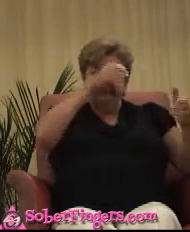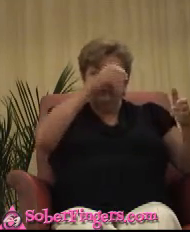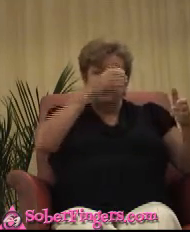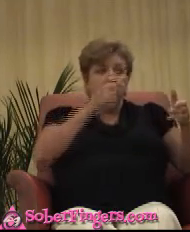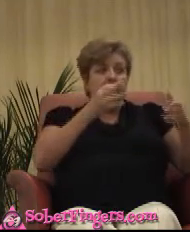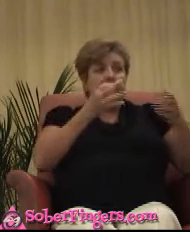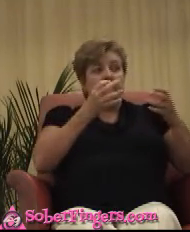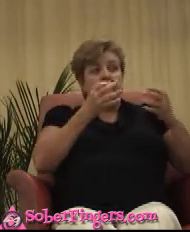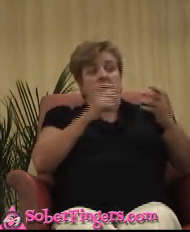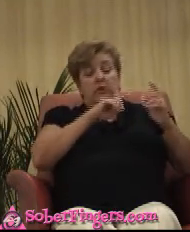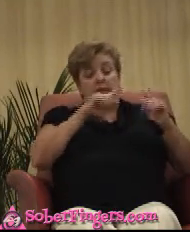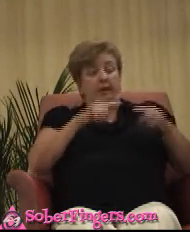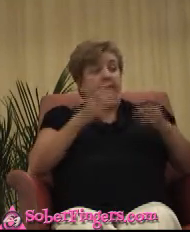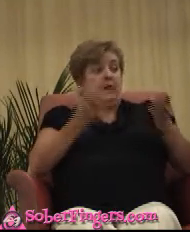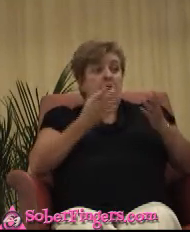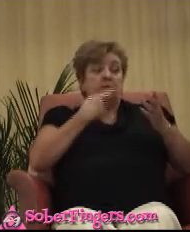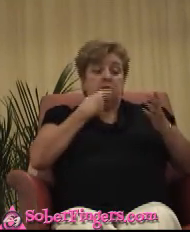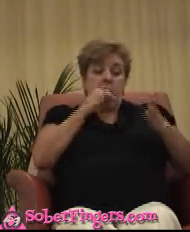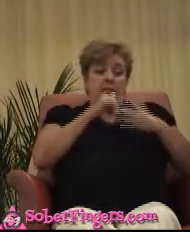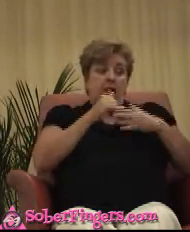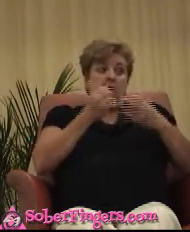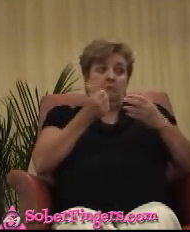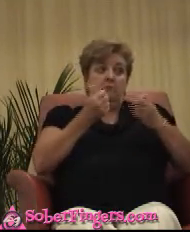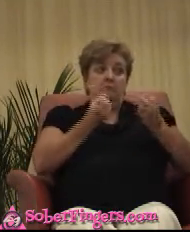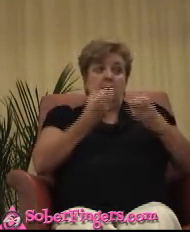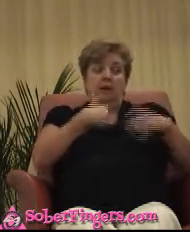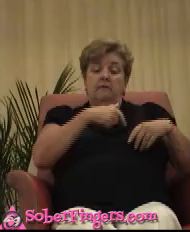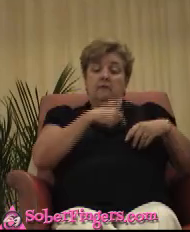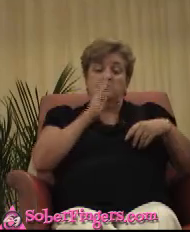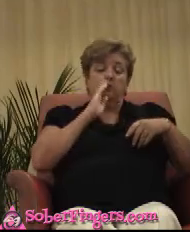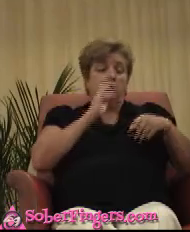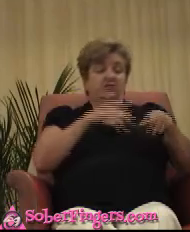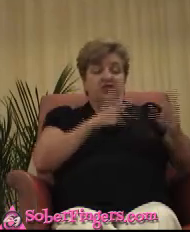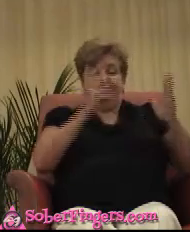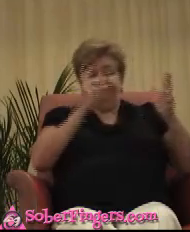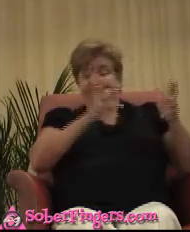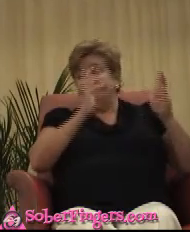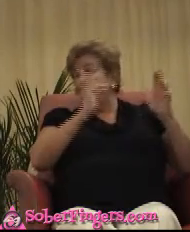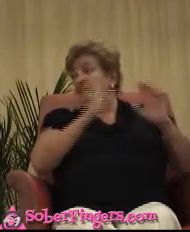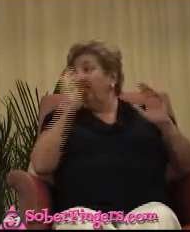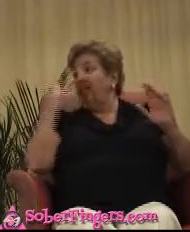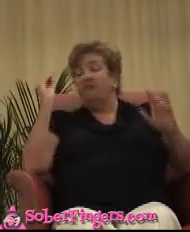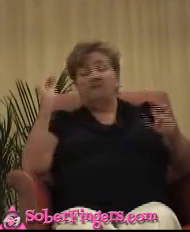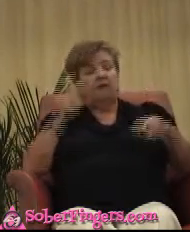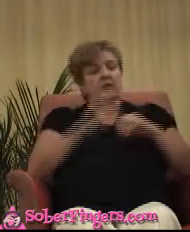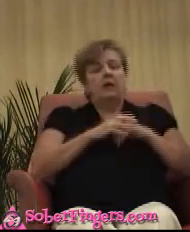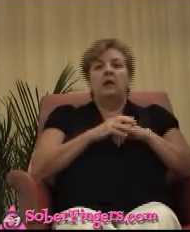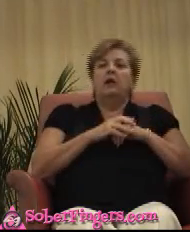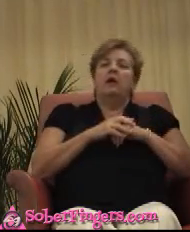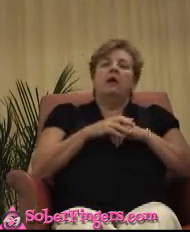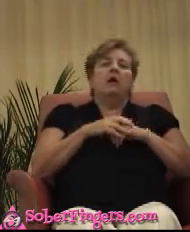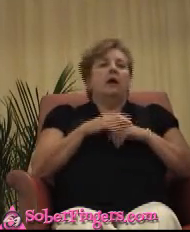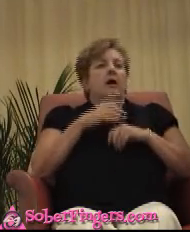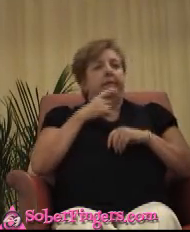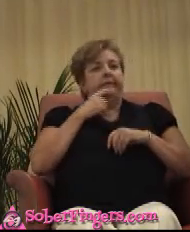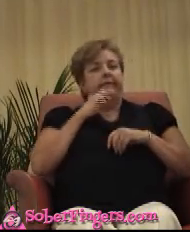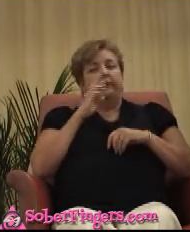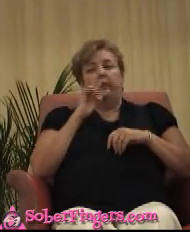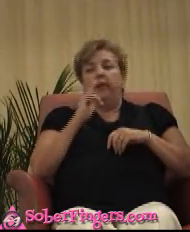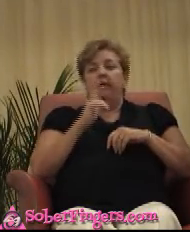out." I said, "Oh, wow, really?" I said, "Well, I just took a look at how it works, and it does not